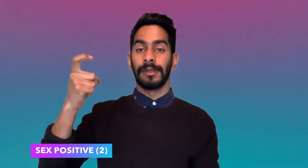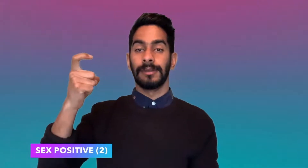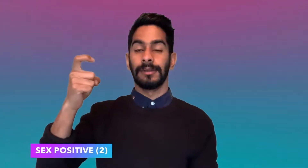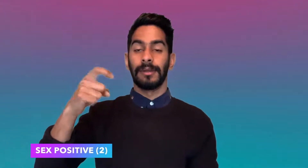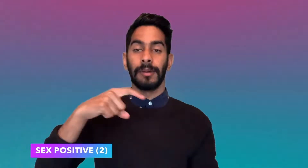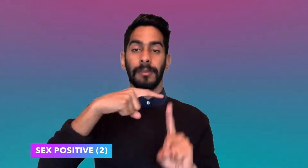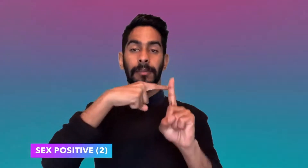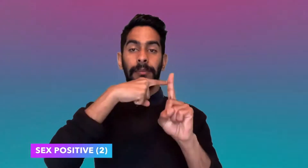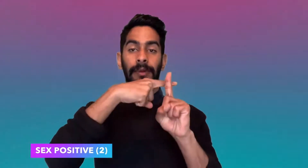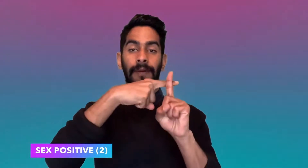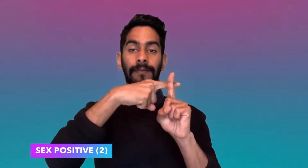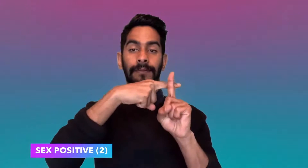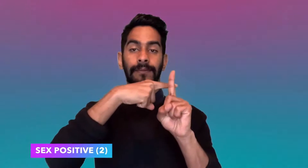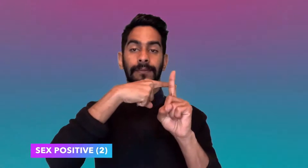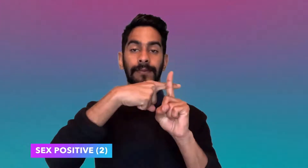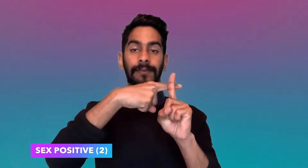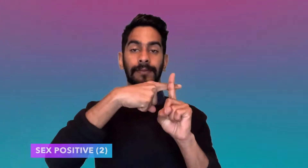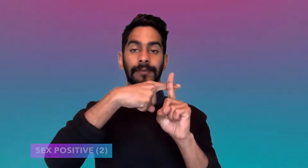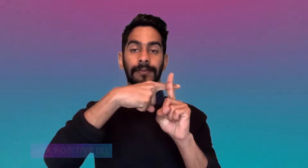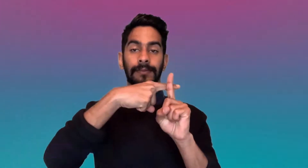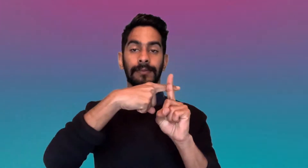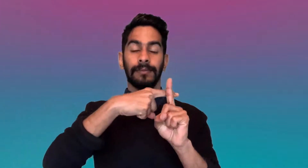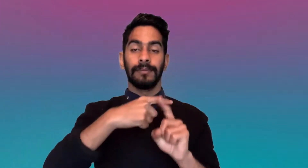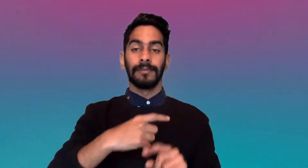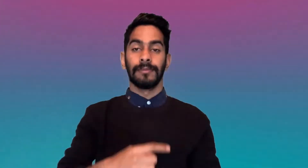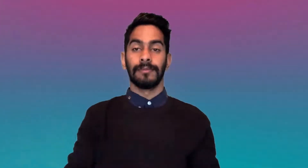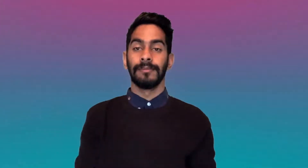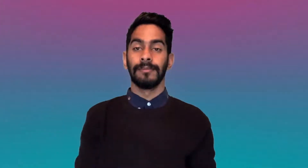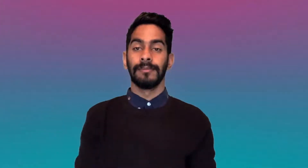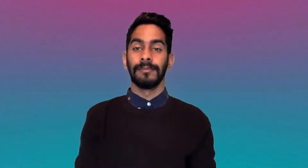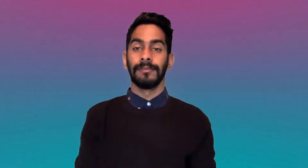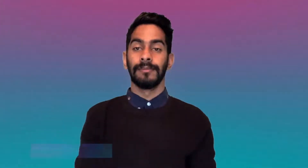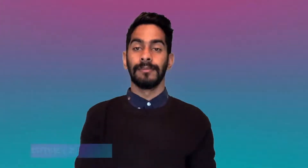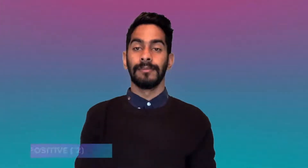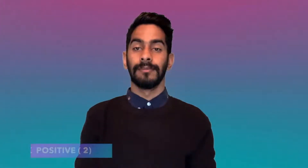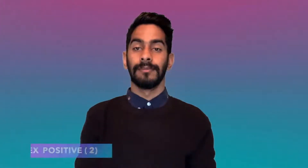Second translation. Sex, positive.